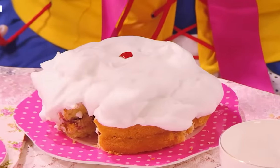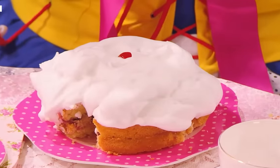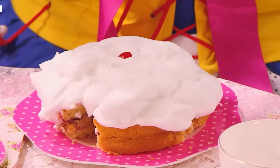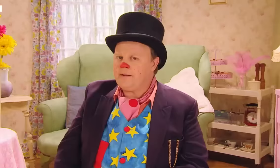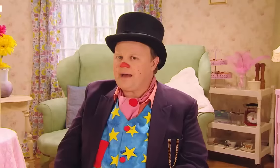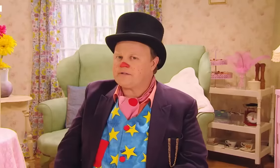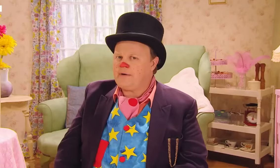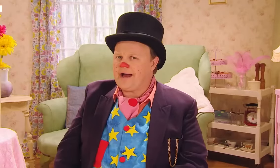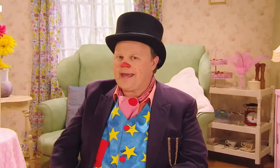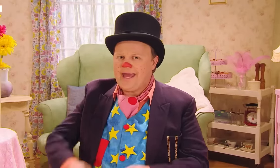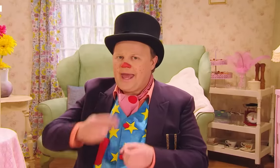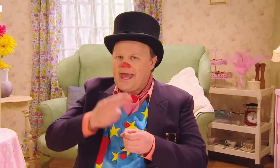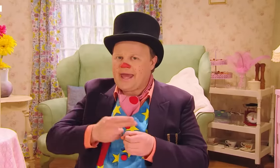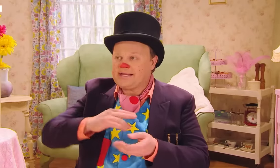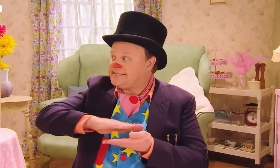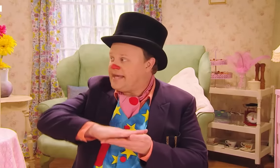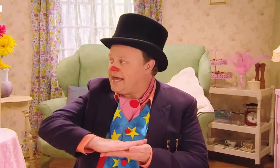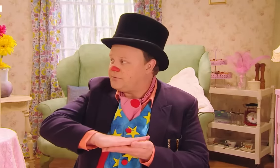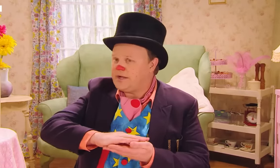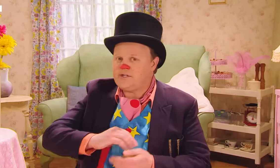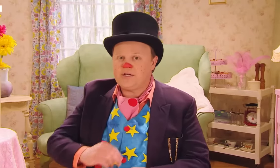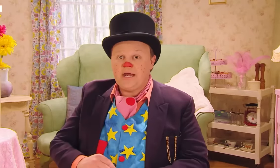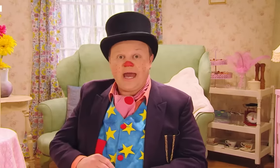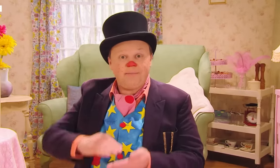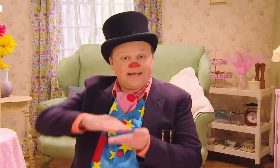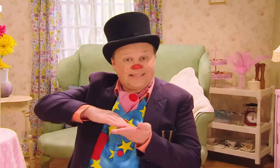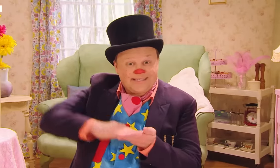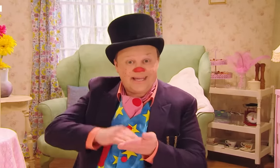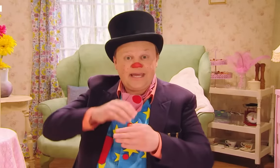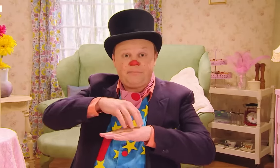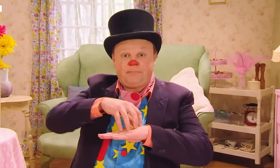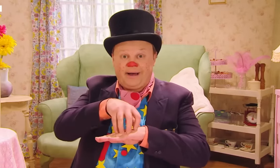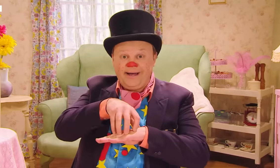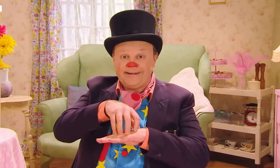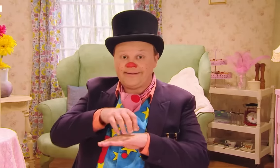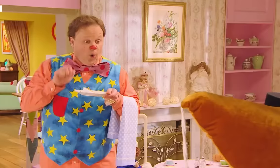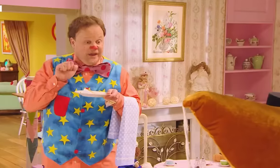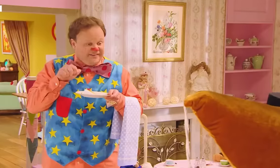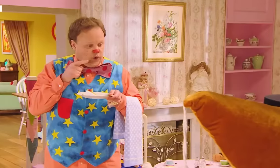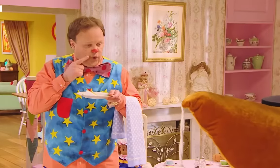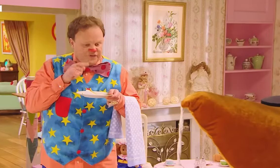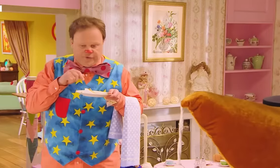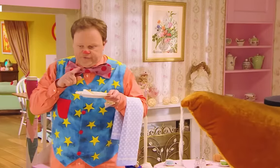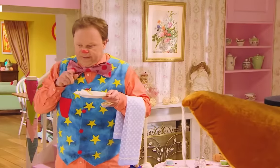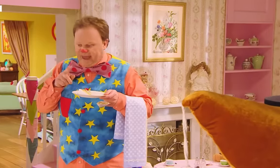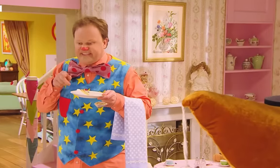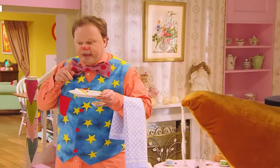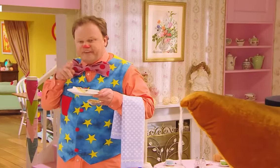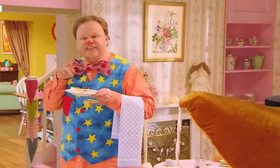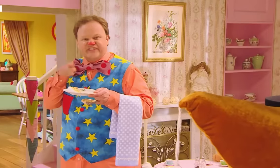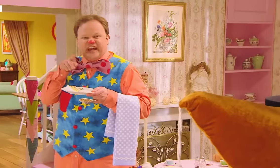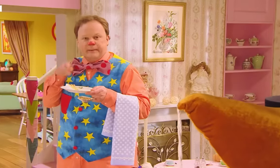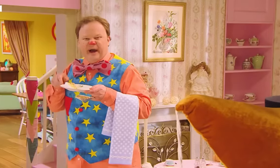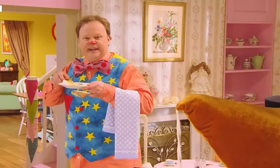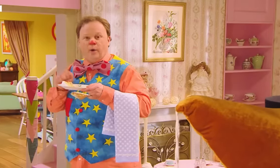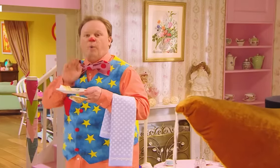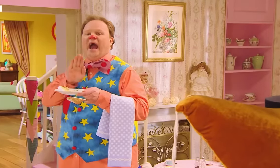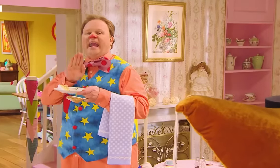And what about my egg sandwich and my sticky bun? Yes, of course, your sandwich and sticky bun.